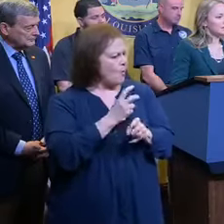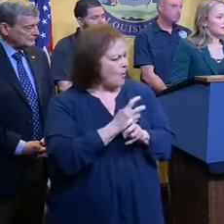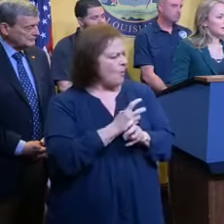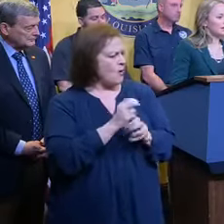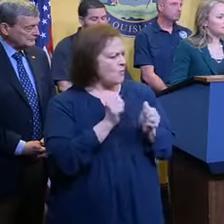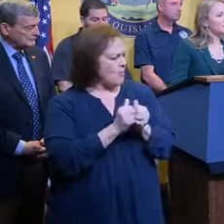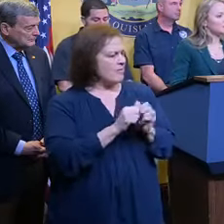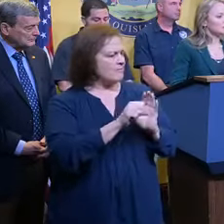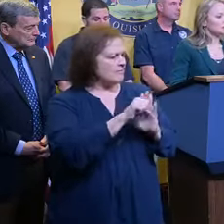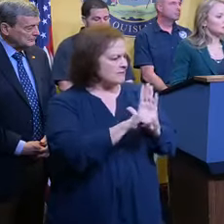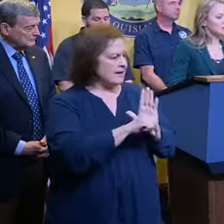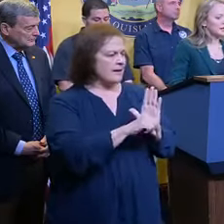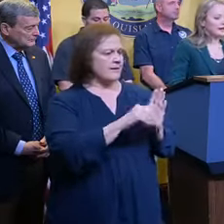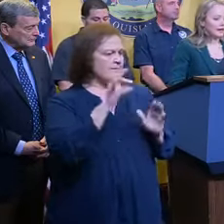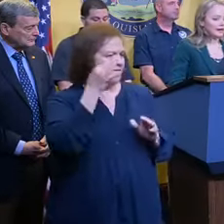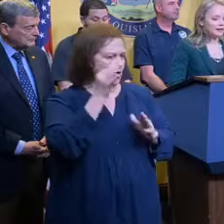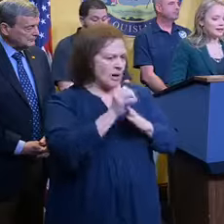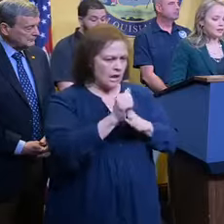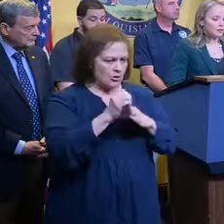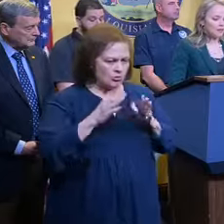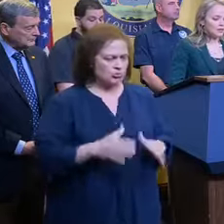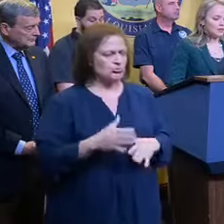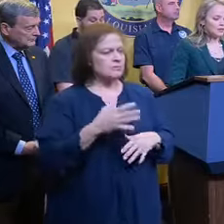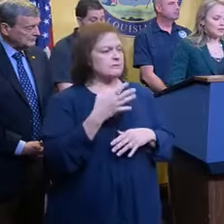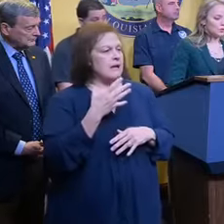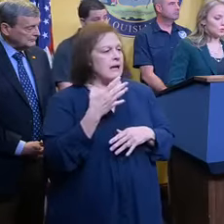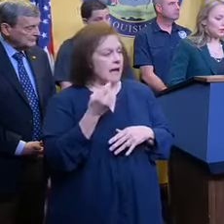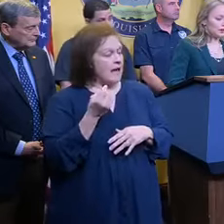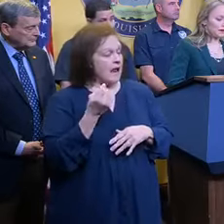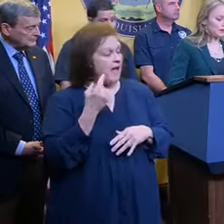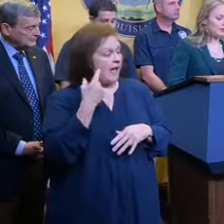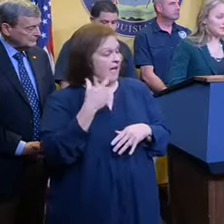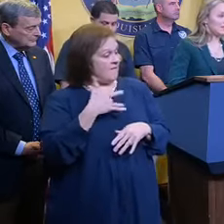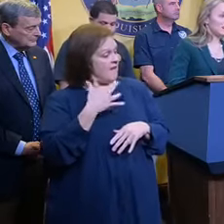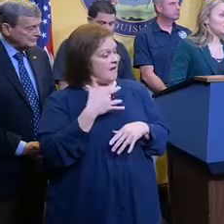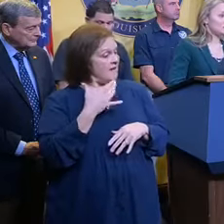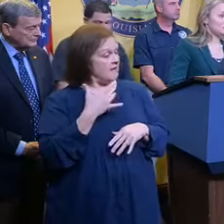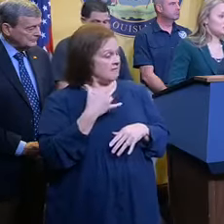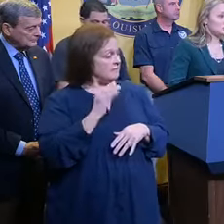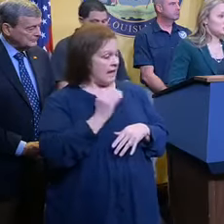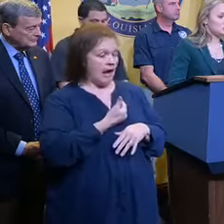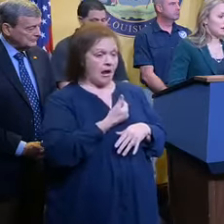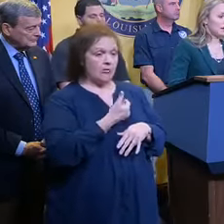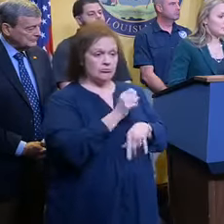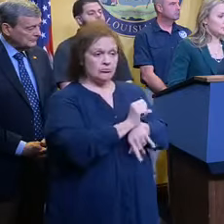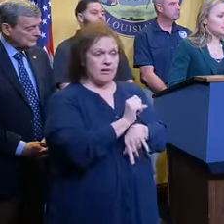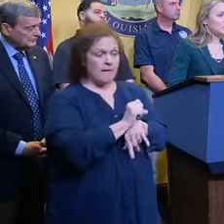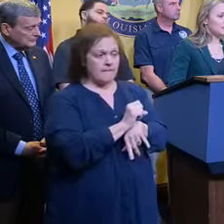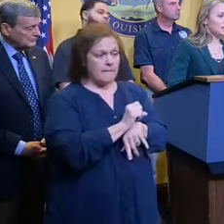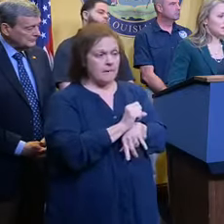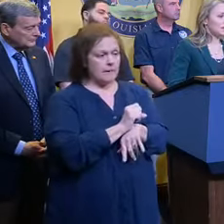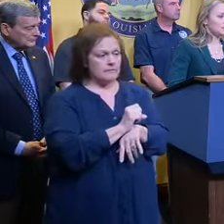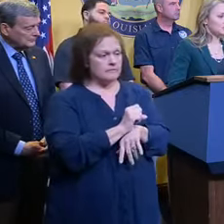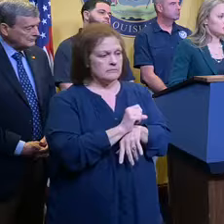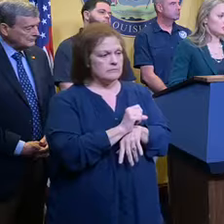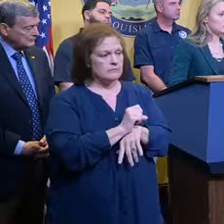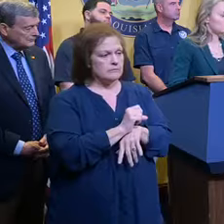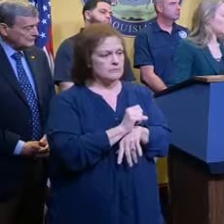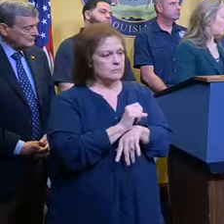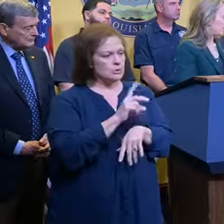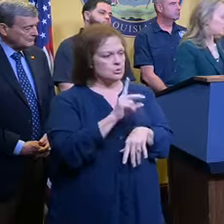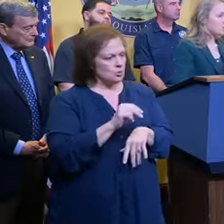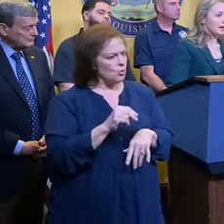state and federal leaders. And I believe that it is a role of the city council to do what we can to,